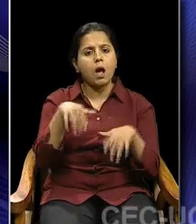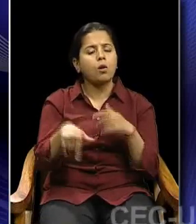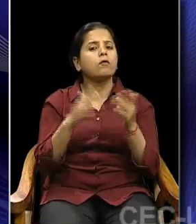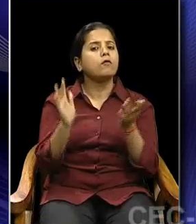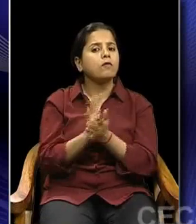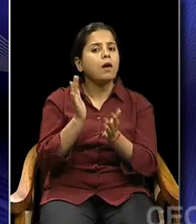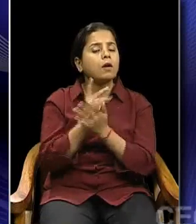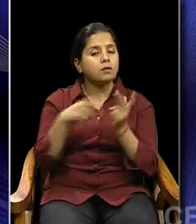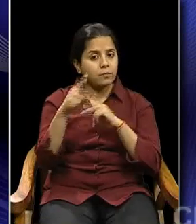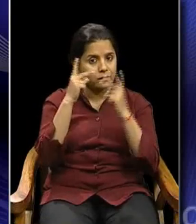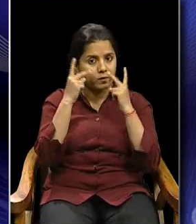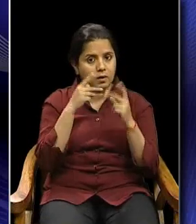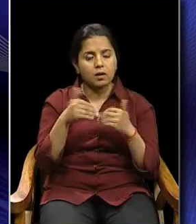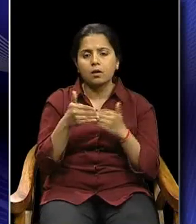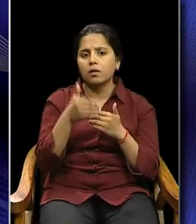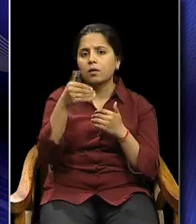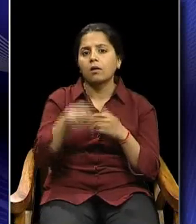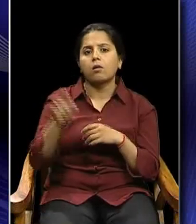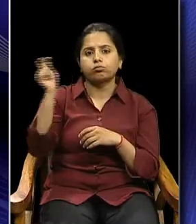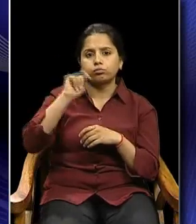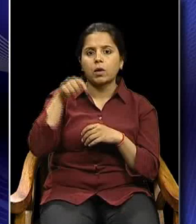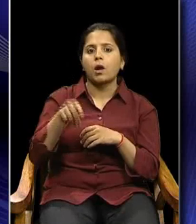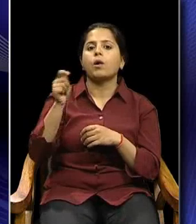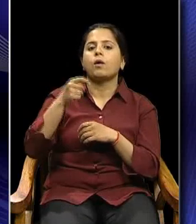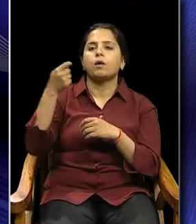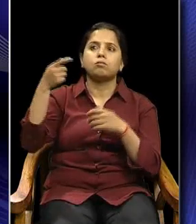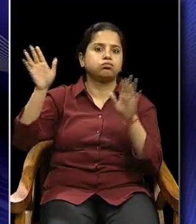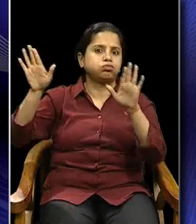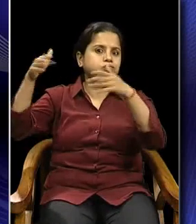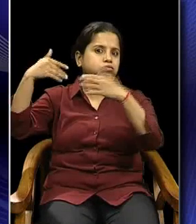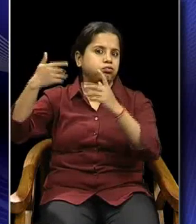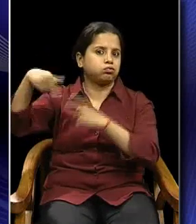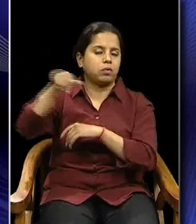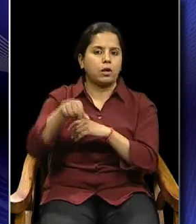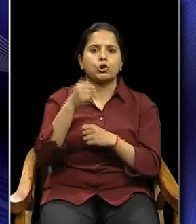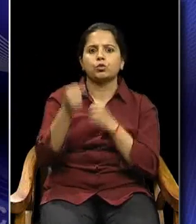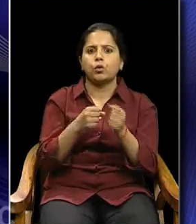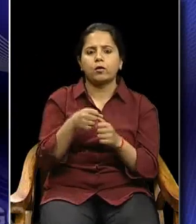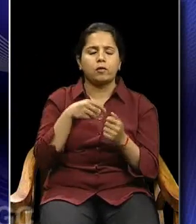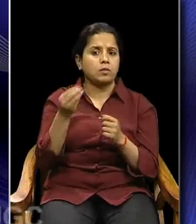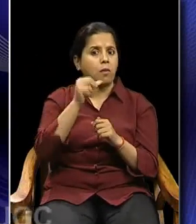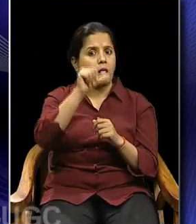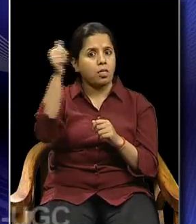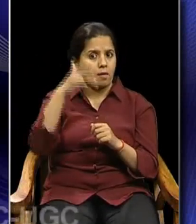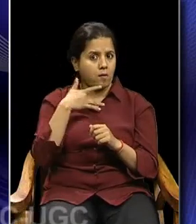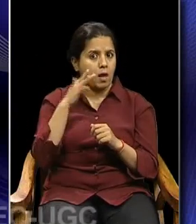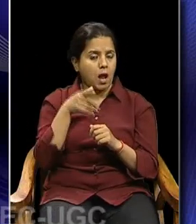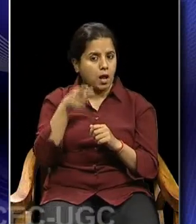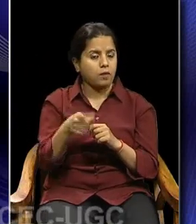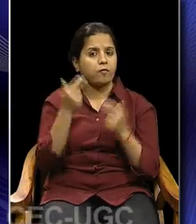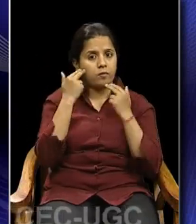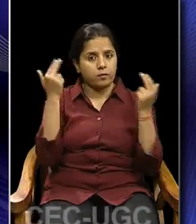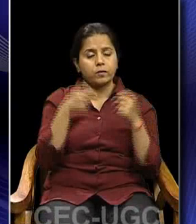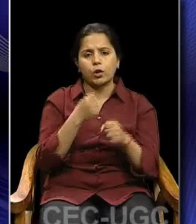festival where kite flying is turning out to be the popular sport in other countries as well.